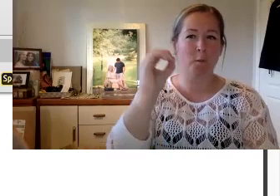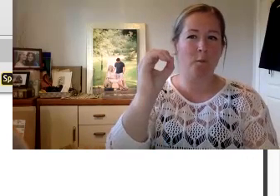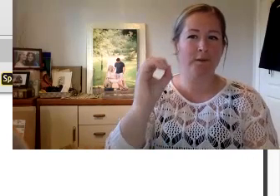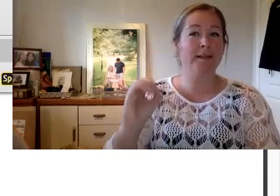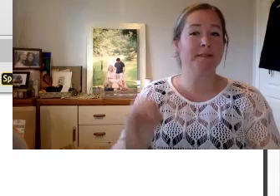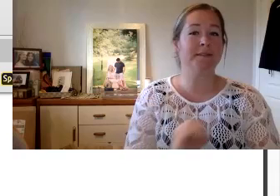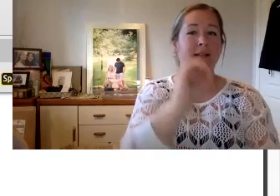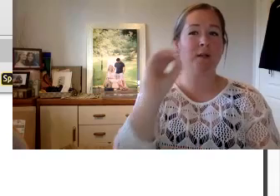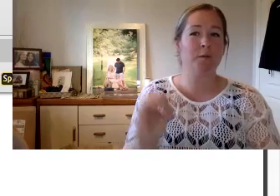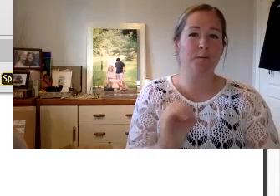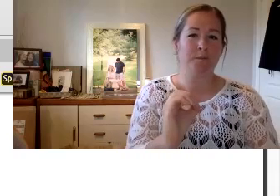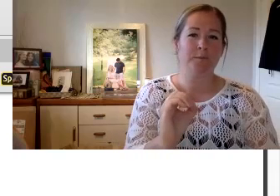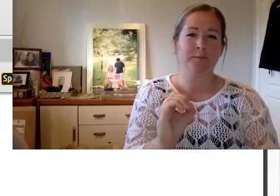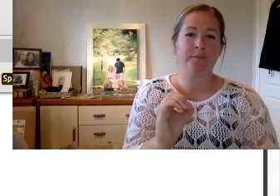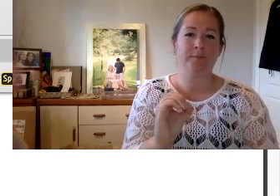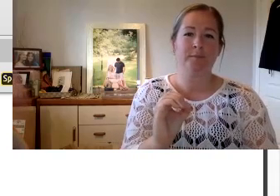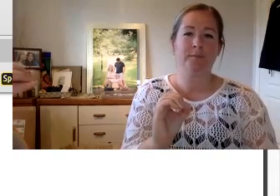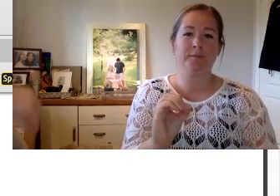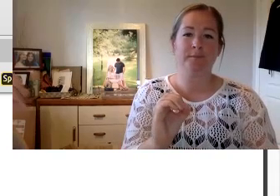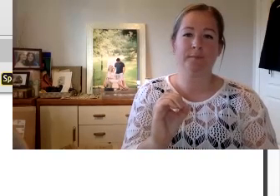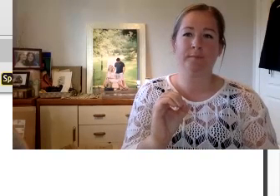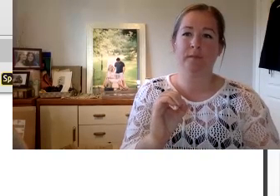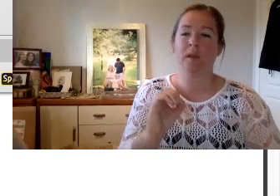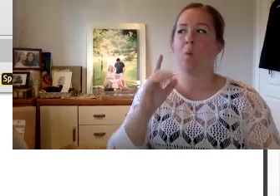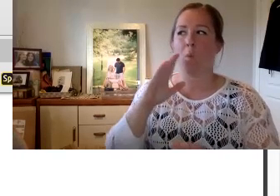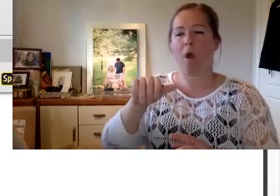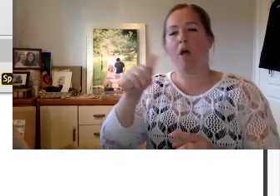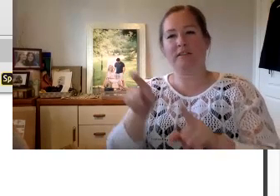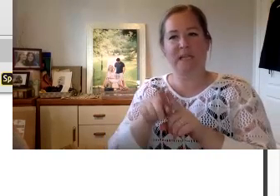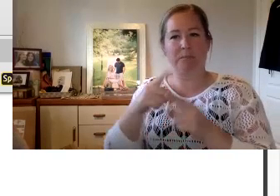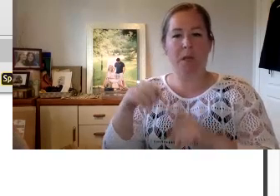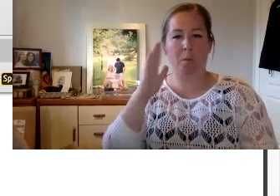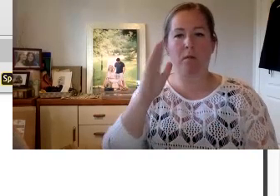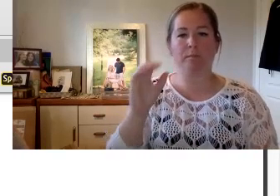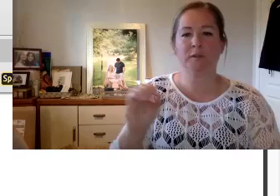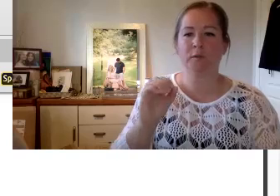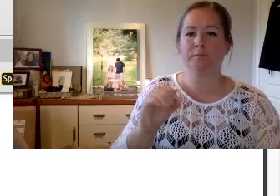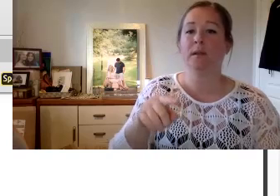Ontario. Just the letter O and shape it around like a circle. Ontario.